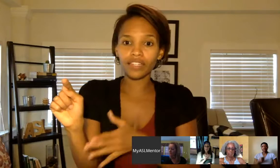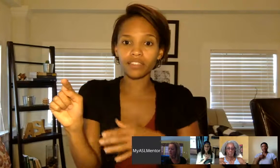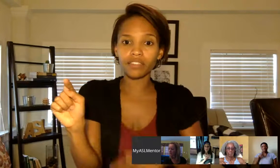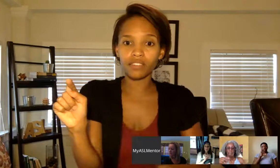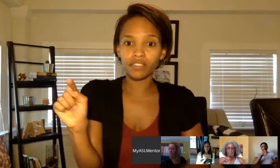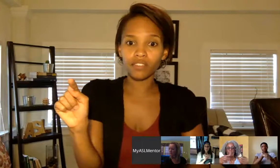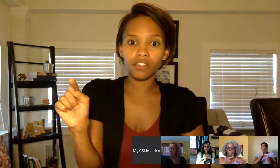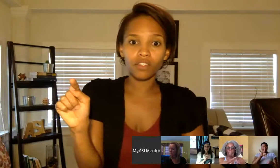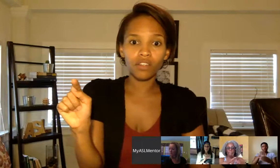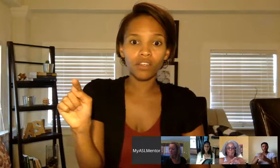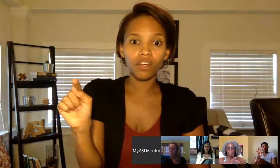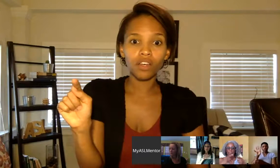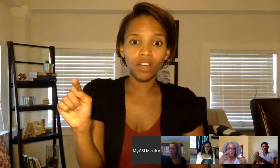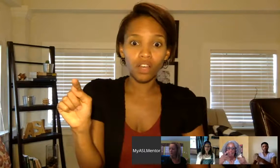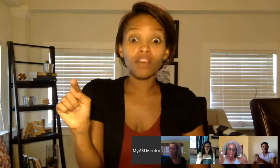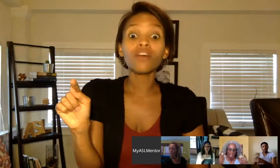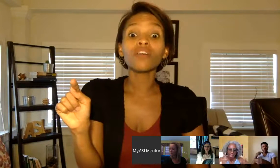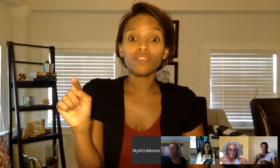sentence?